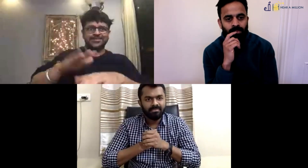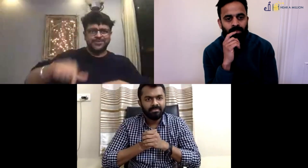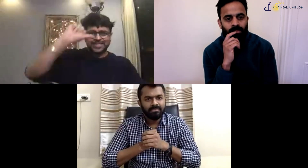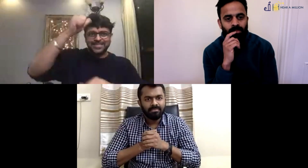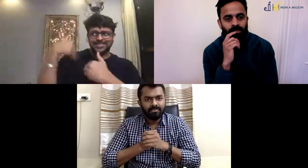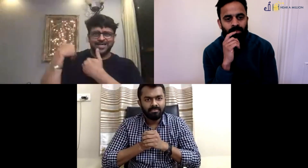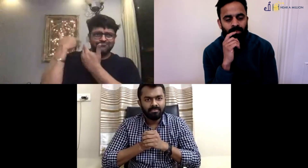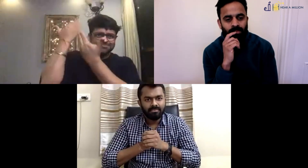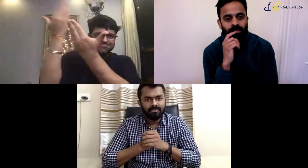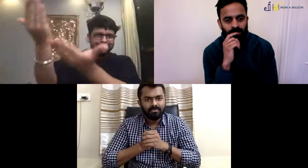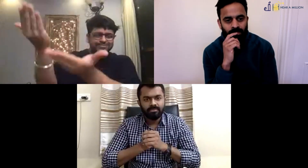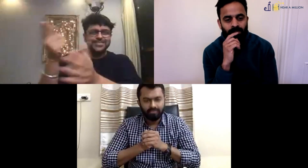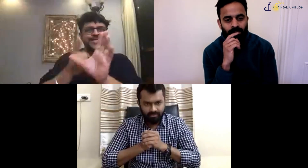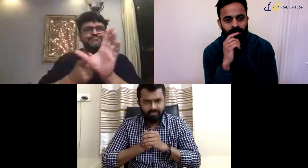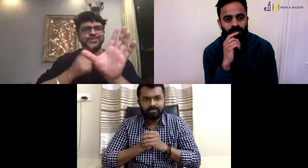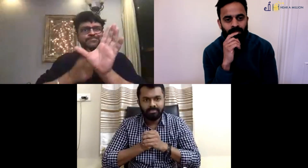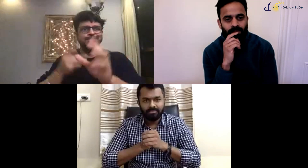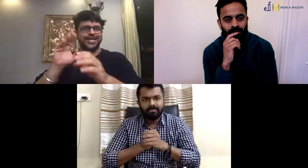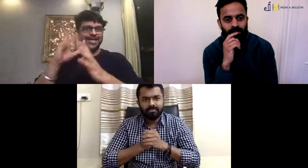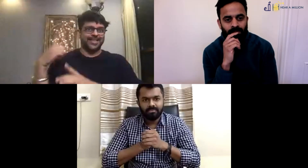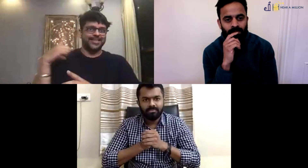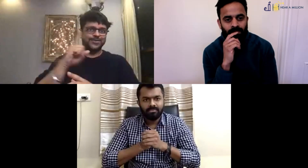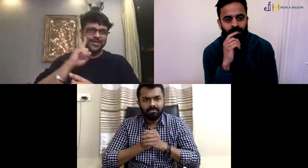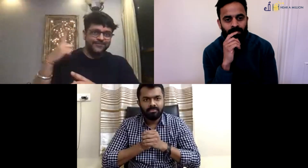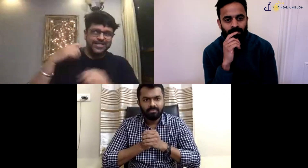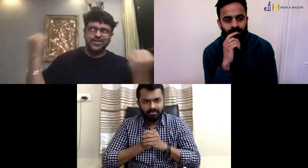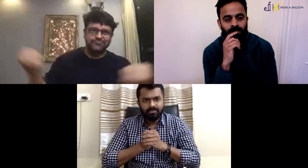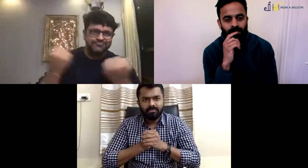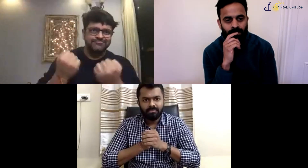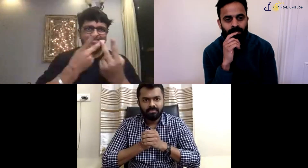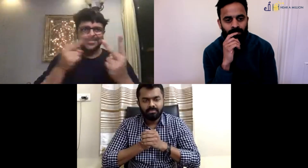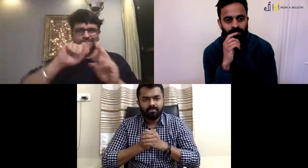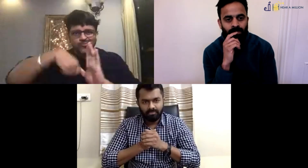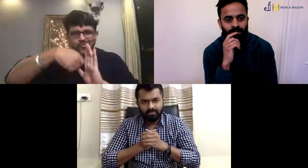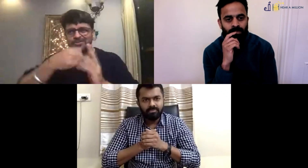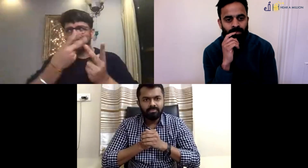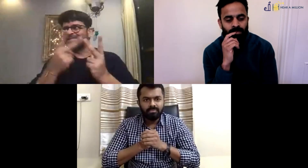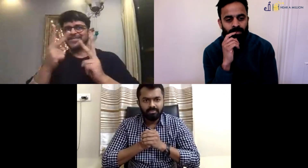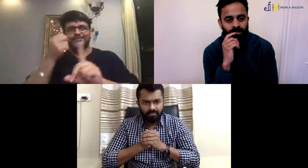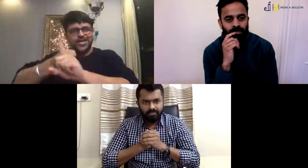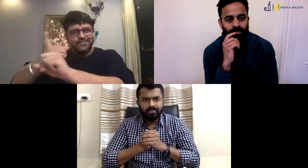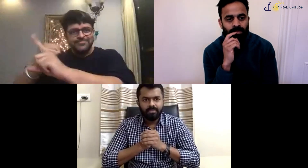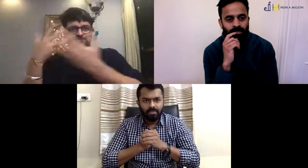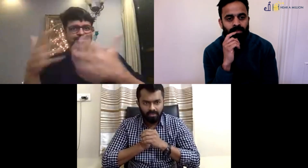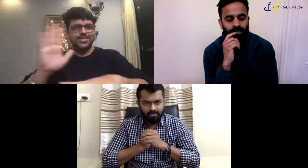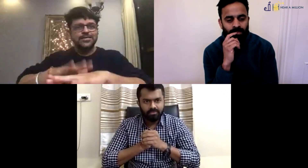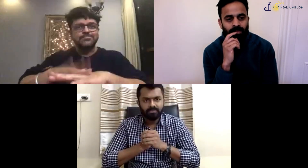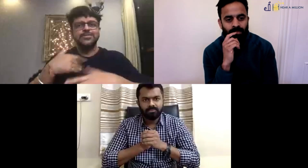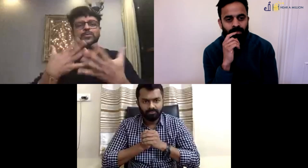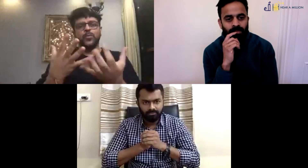would want to ask you a few questions. You have been in India for many years, and you've been working in different projects